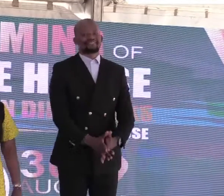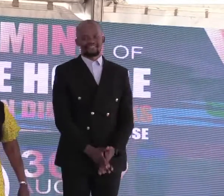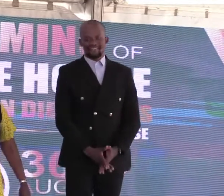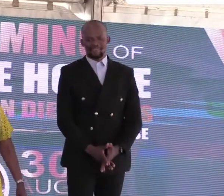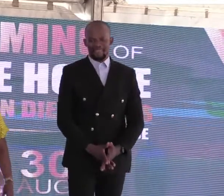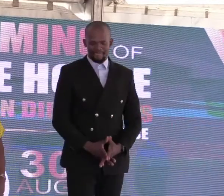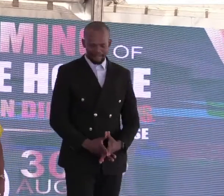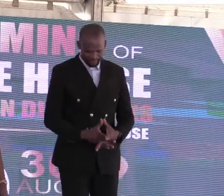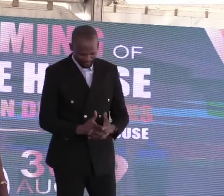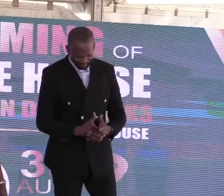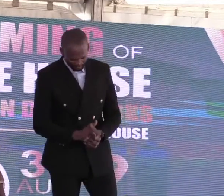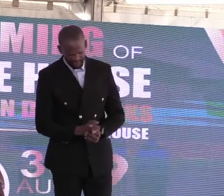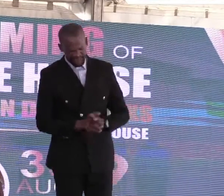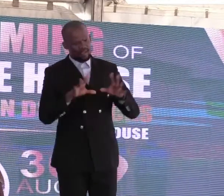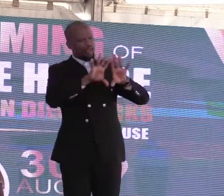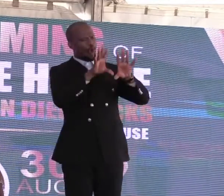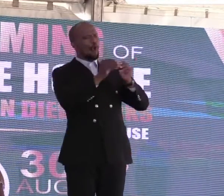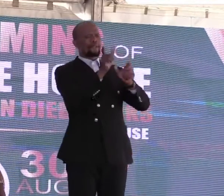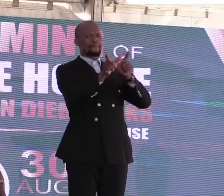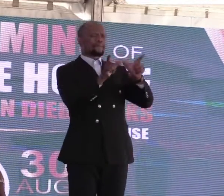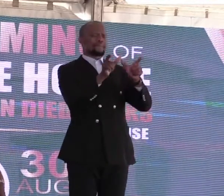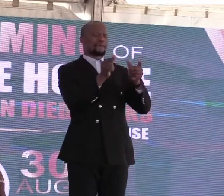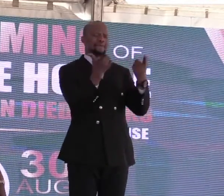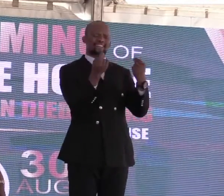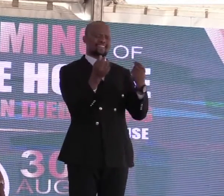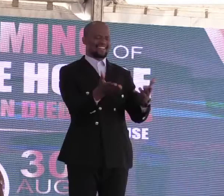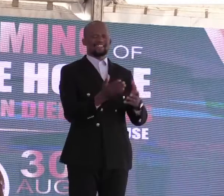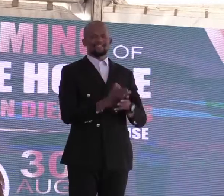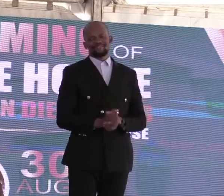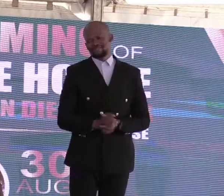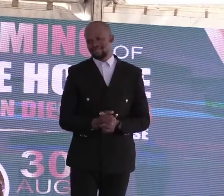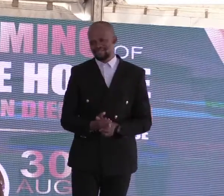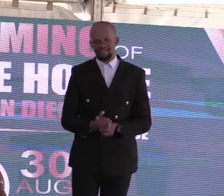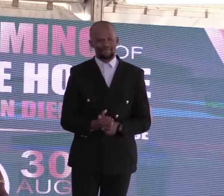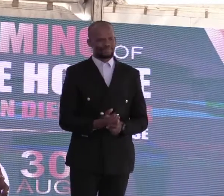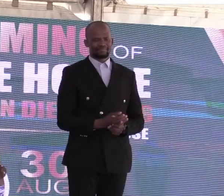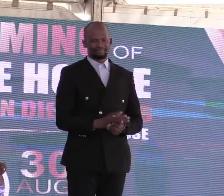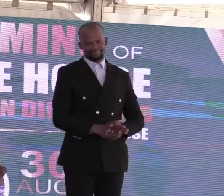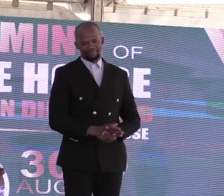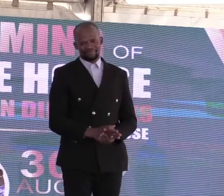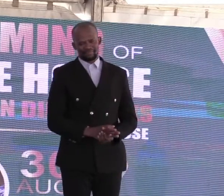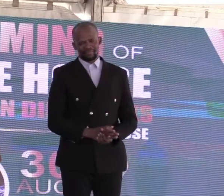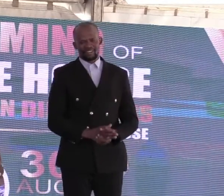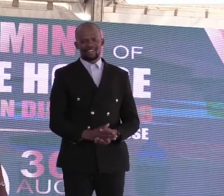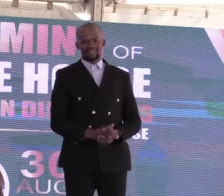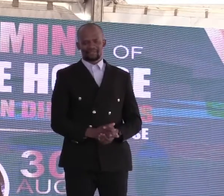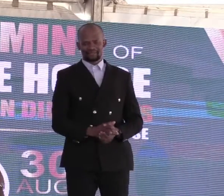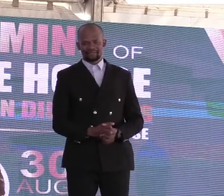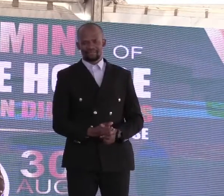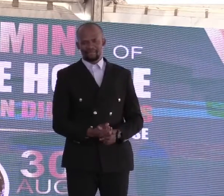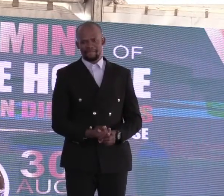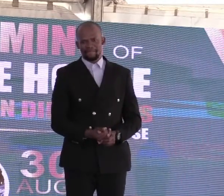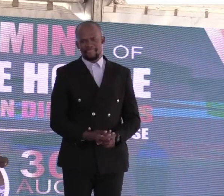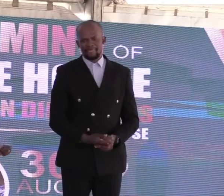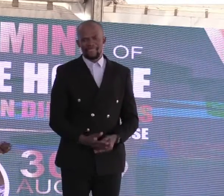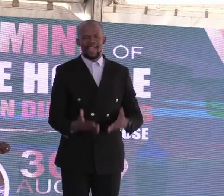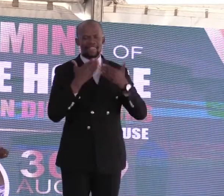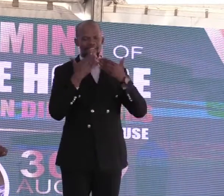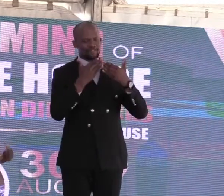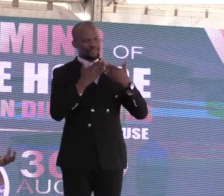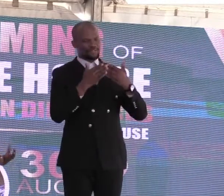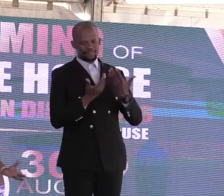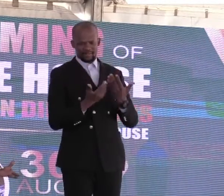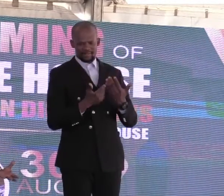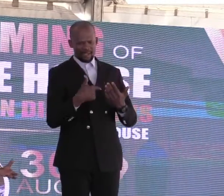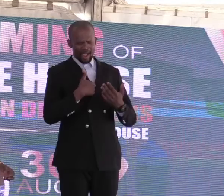All the other role players, and they are too many to mention, that were part of this.